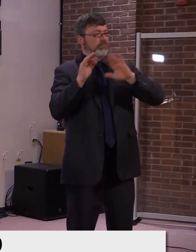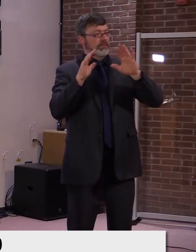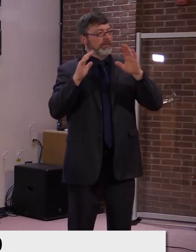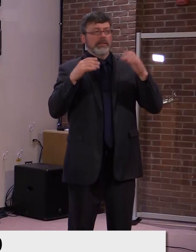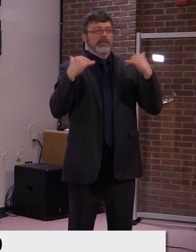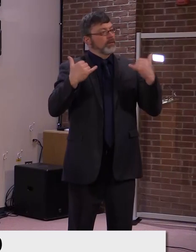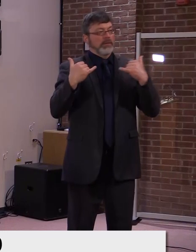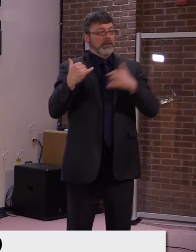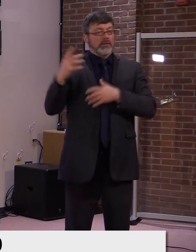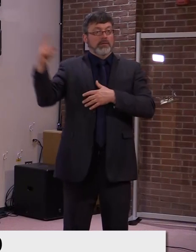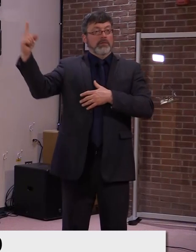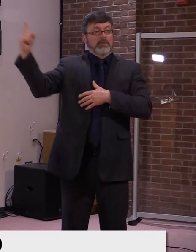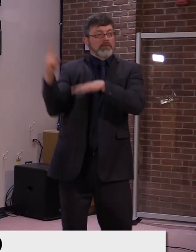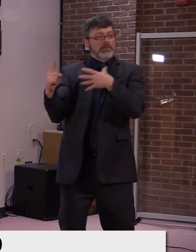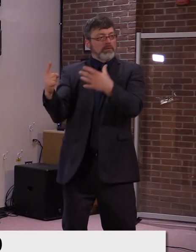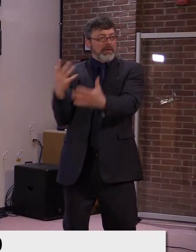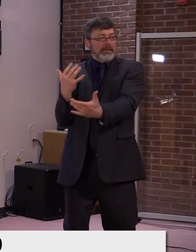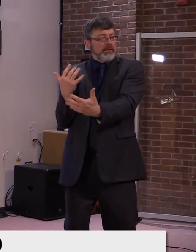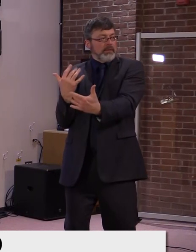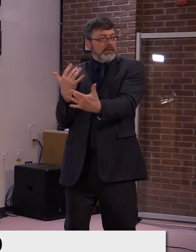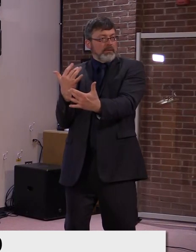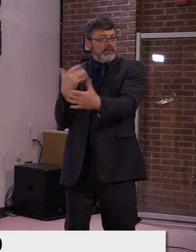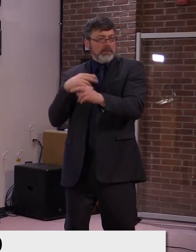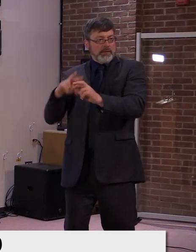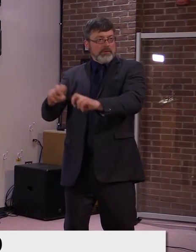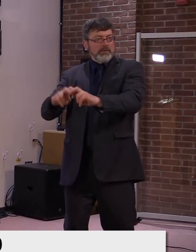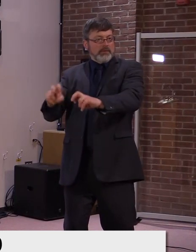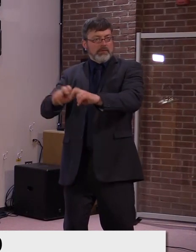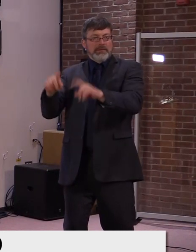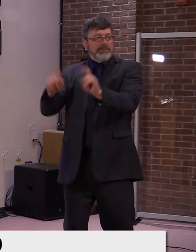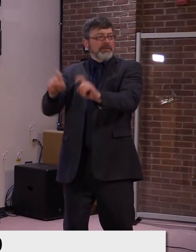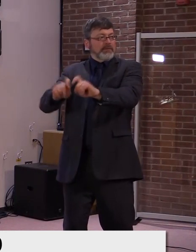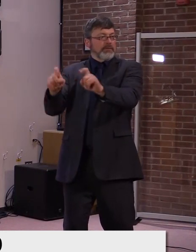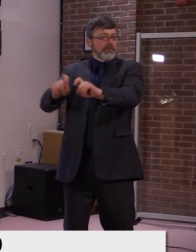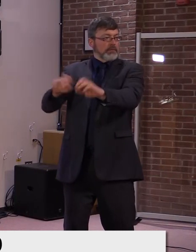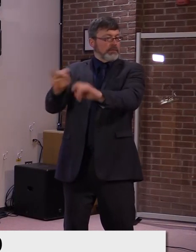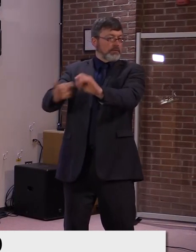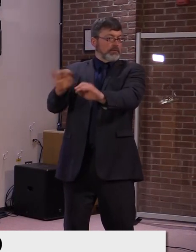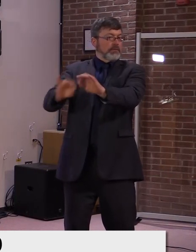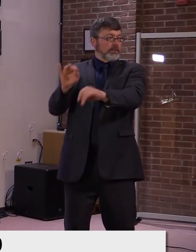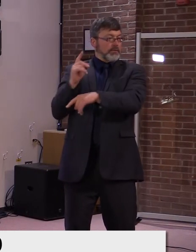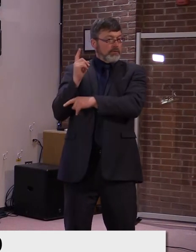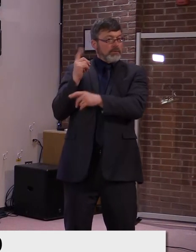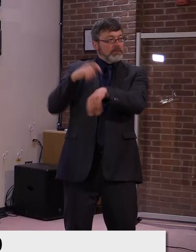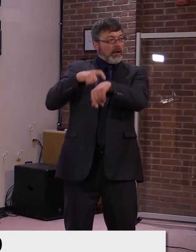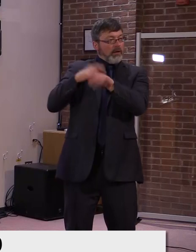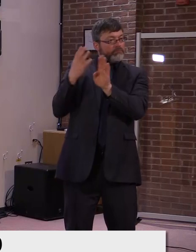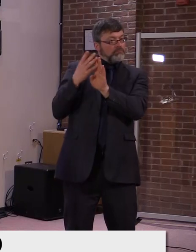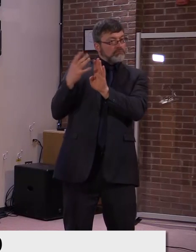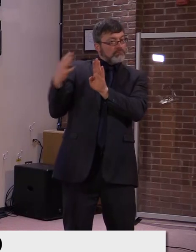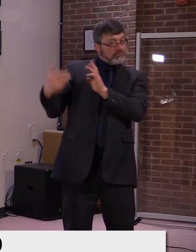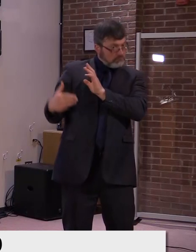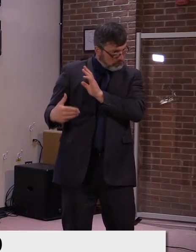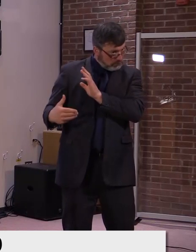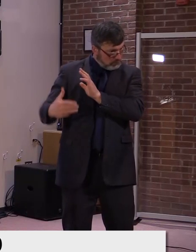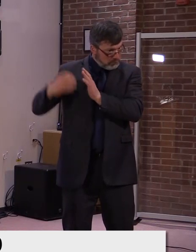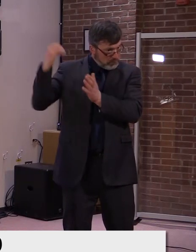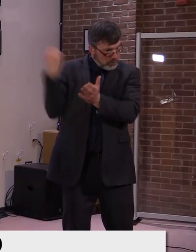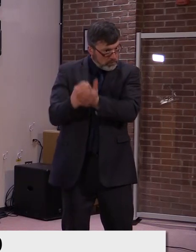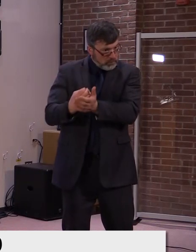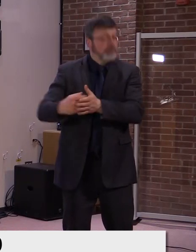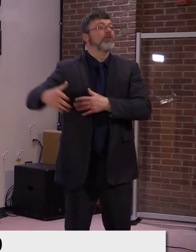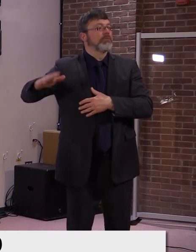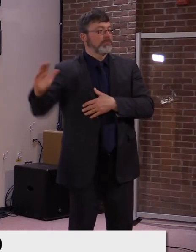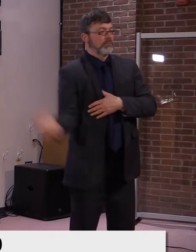facility. It did stop the facility from even spreading even further, and the quick